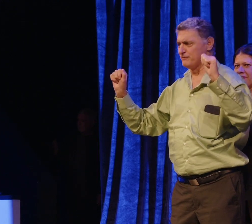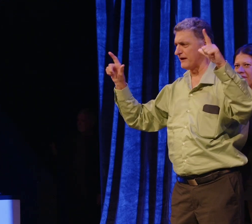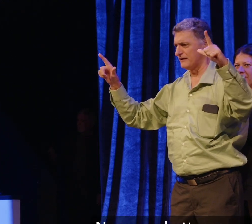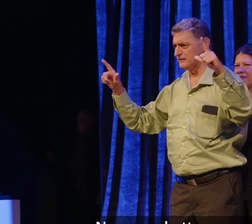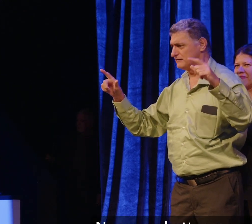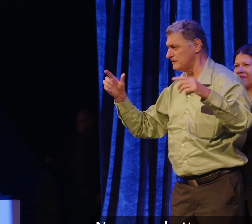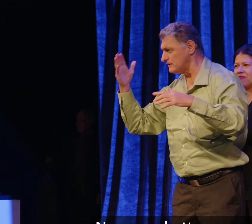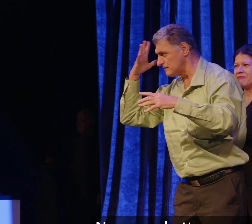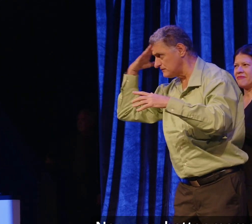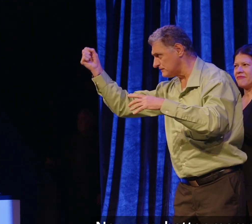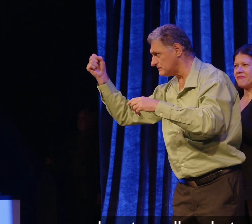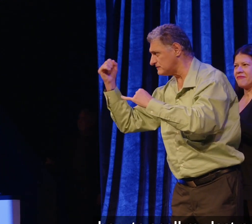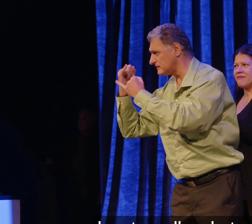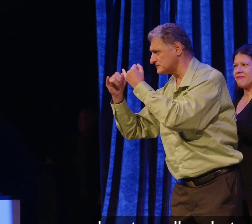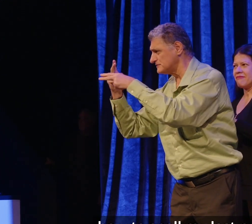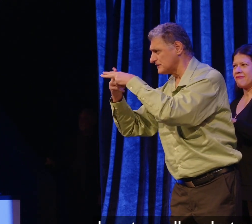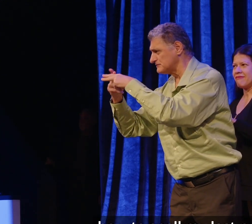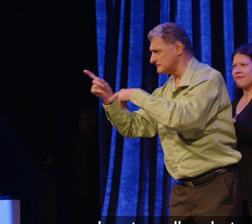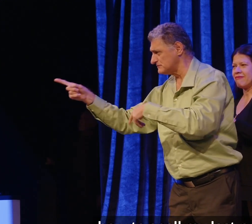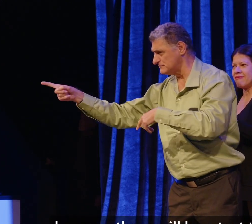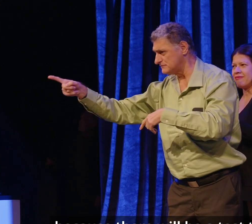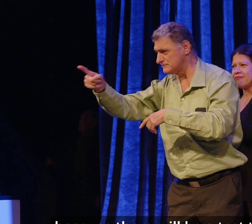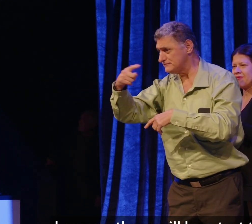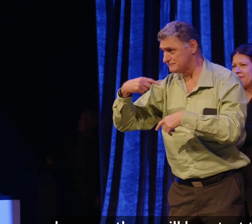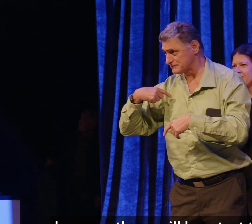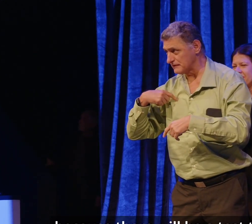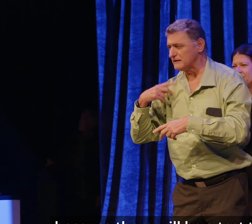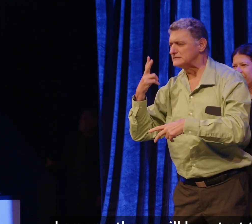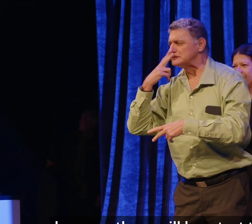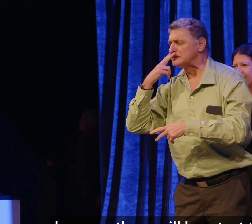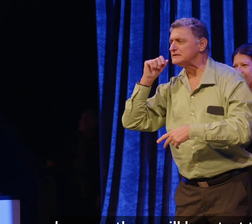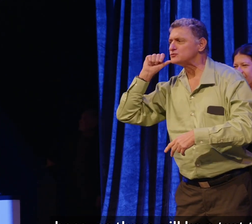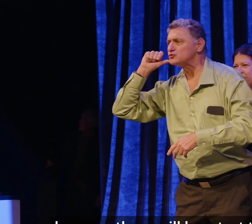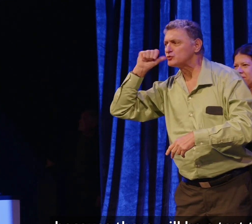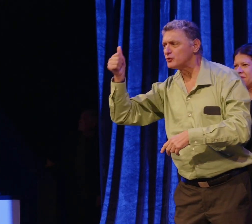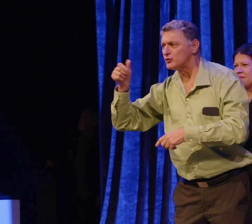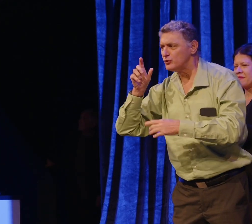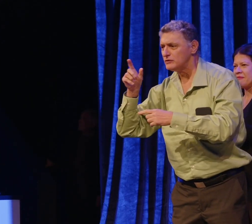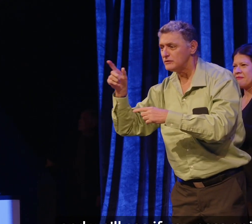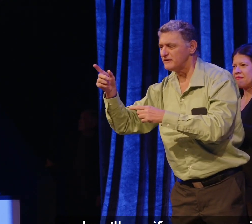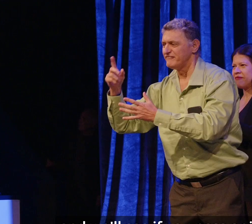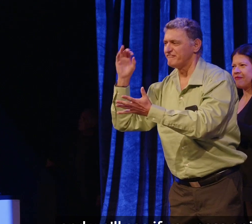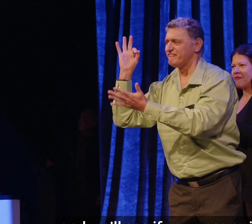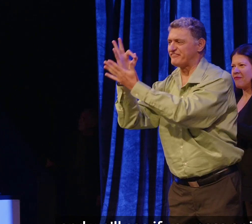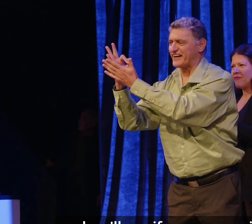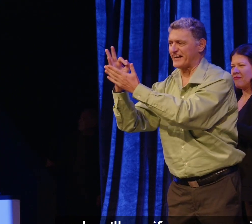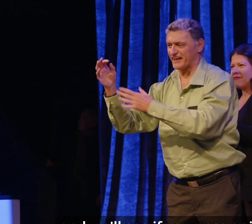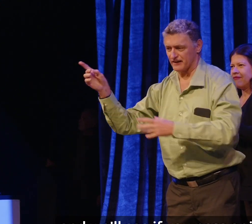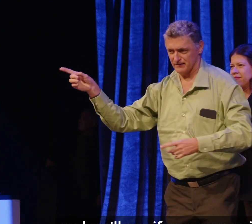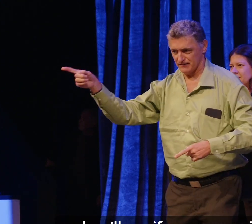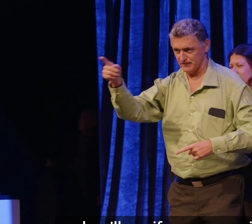Now, you better memorize how to spell my last name, because there'll be a test tomorrow, and we'll see if you pass or if you